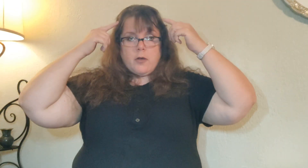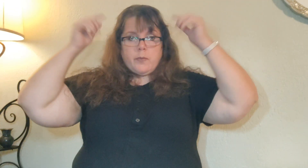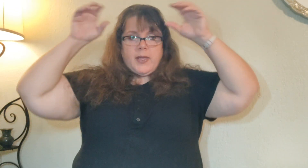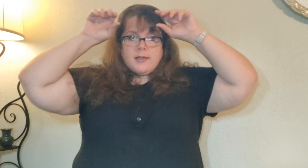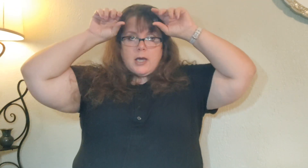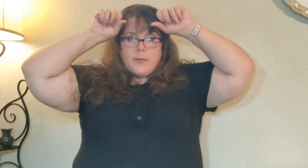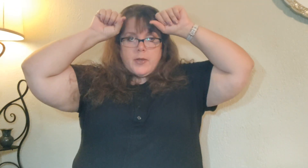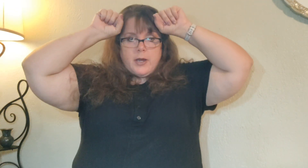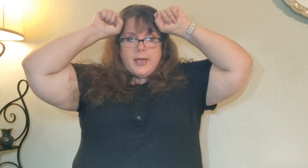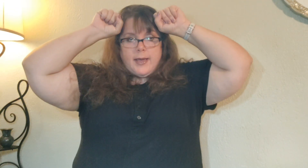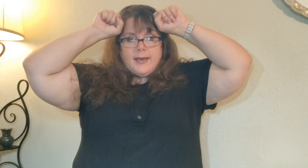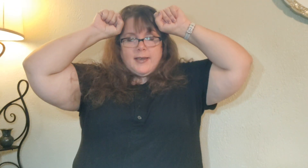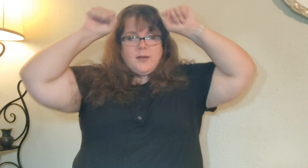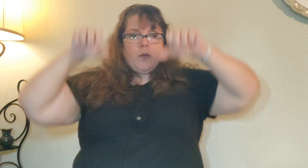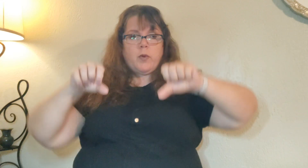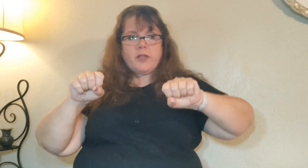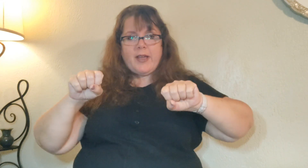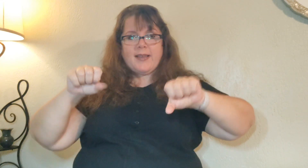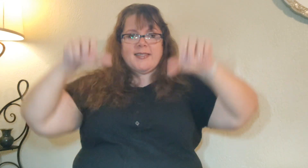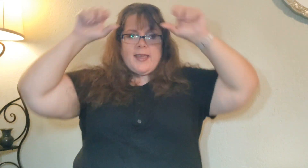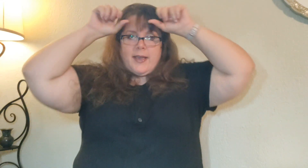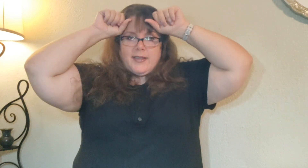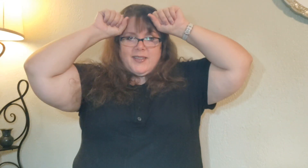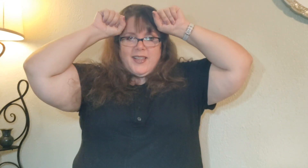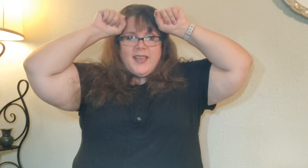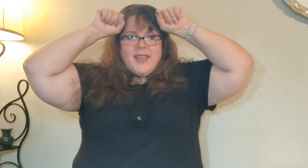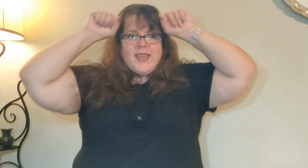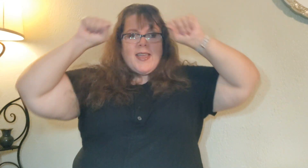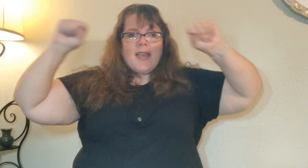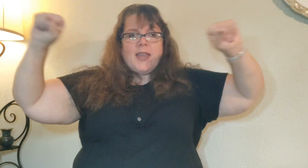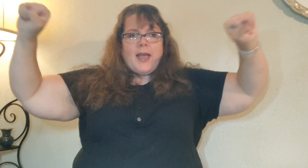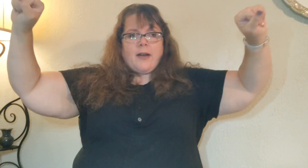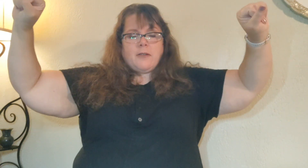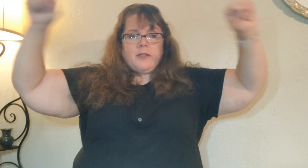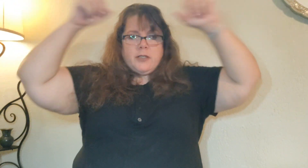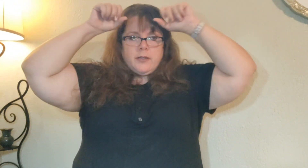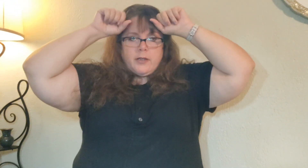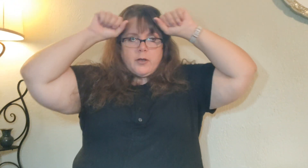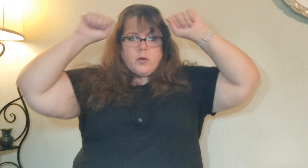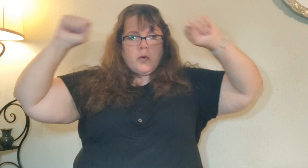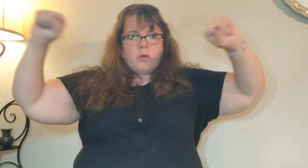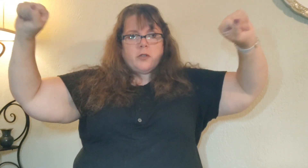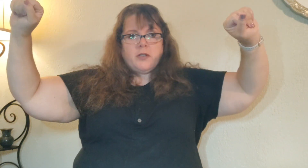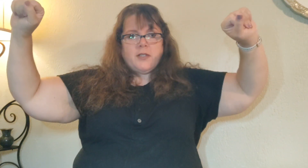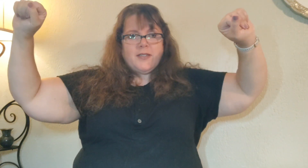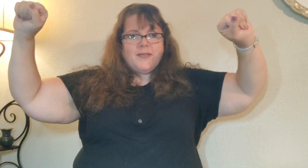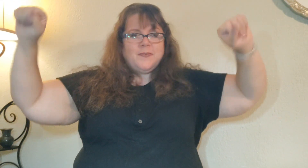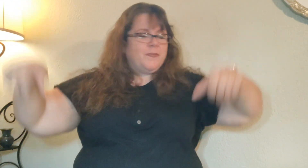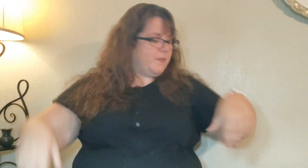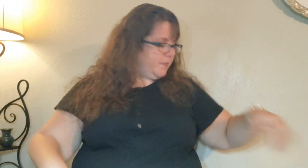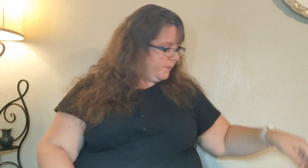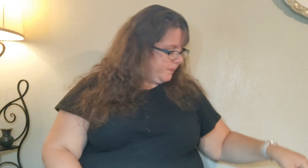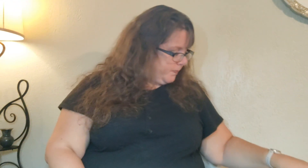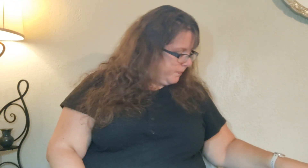it'll be the top of your head with your S hand and out. Horns.